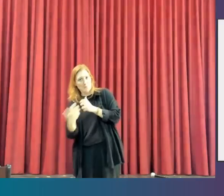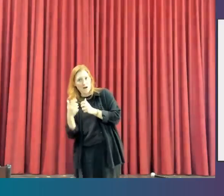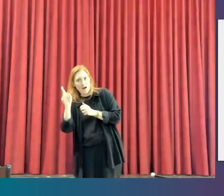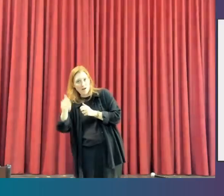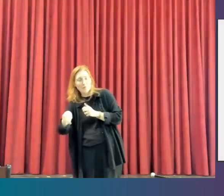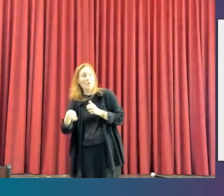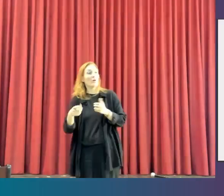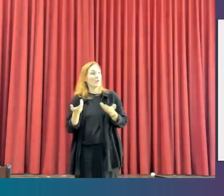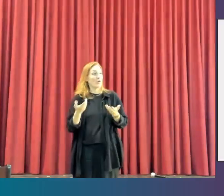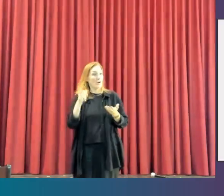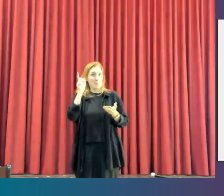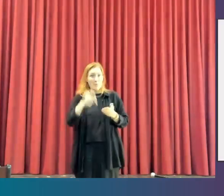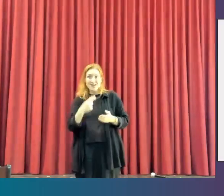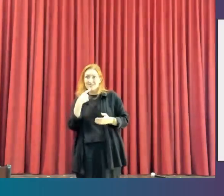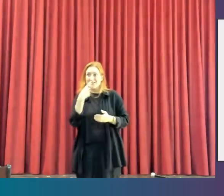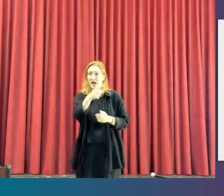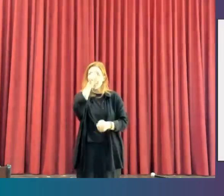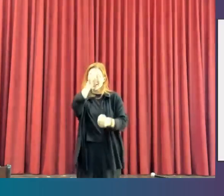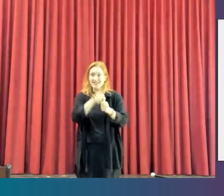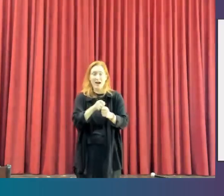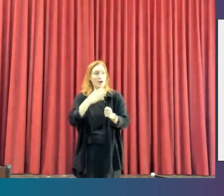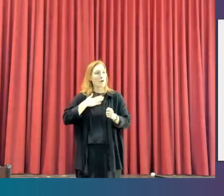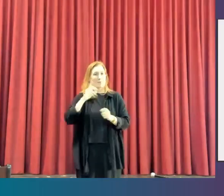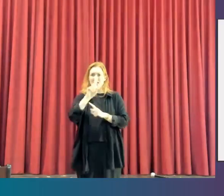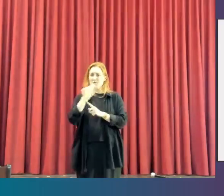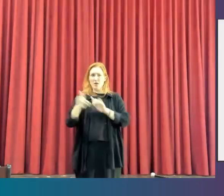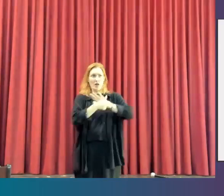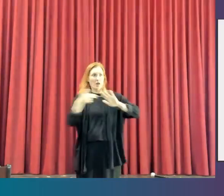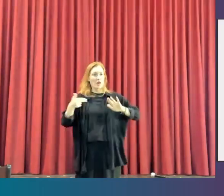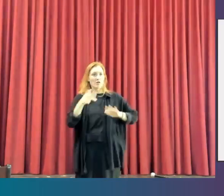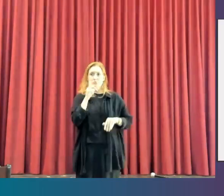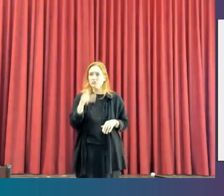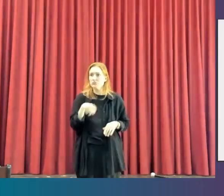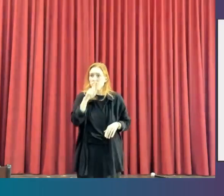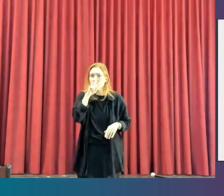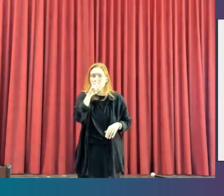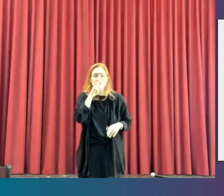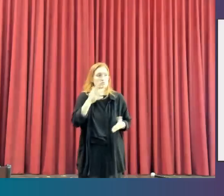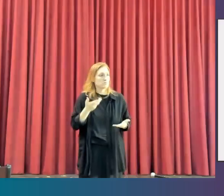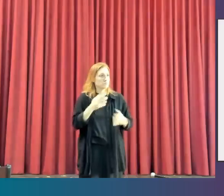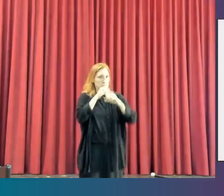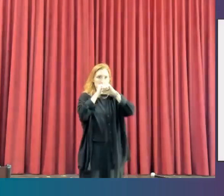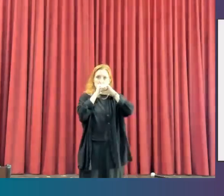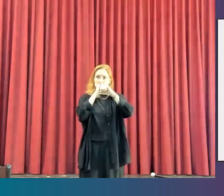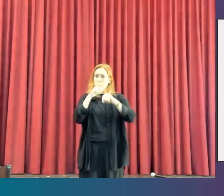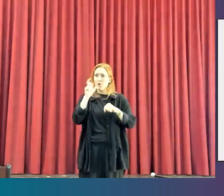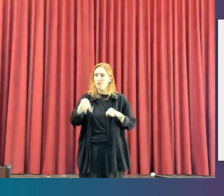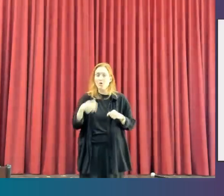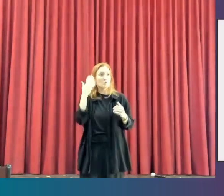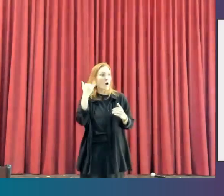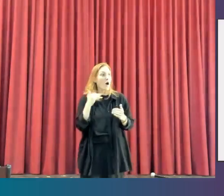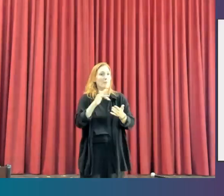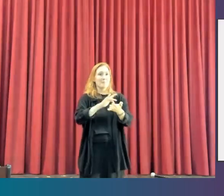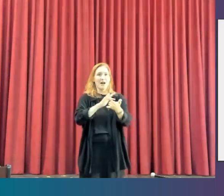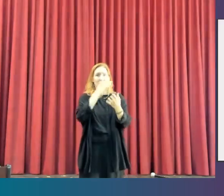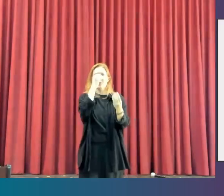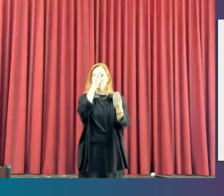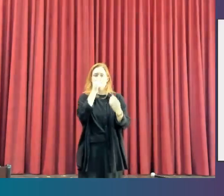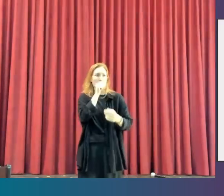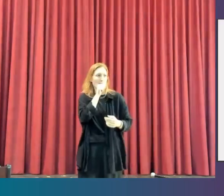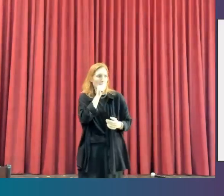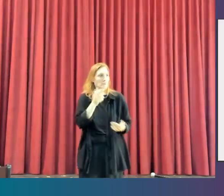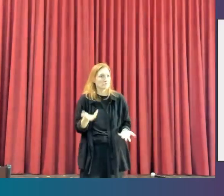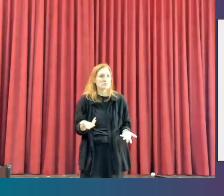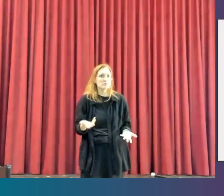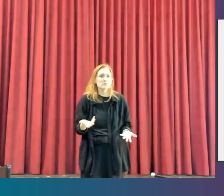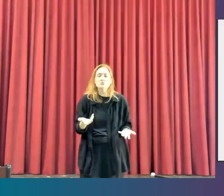have. That's your private medical information. But what you often have to provide